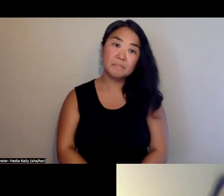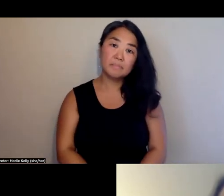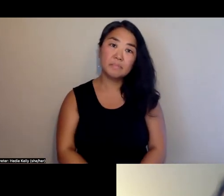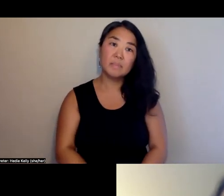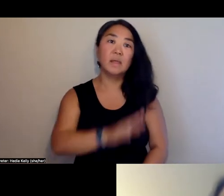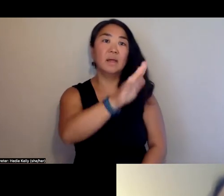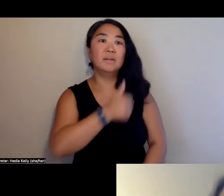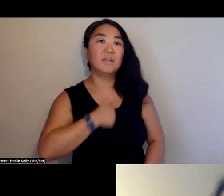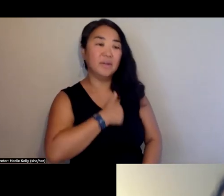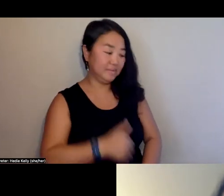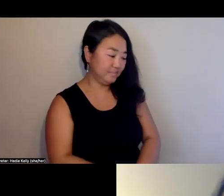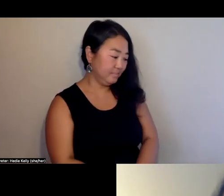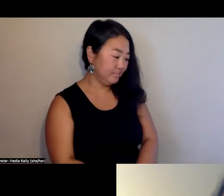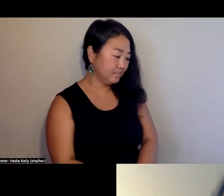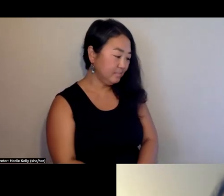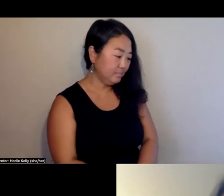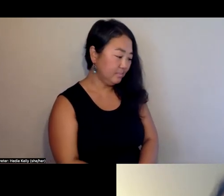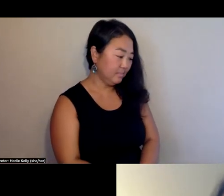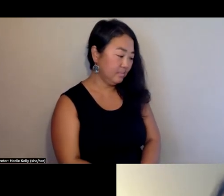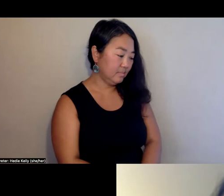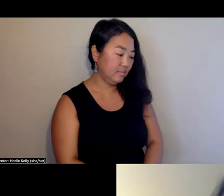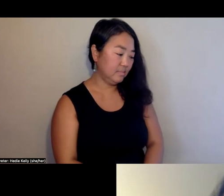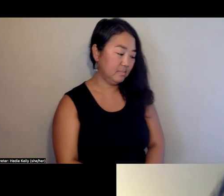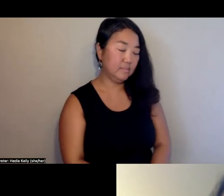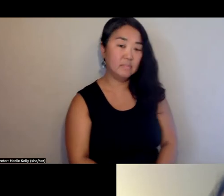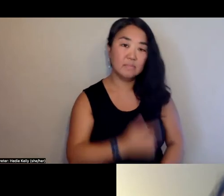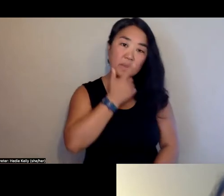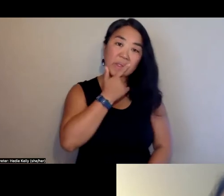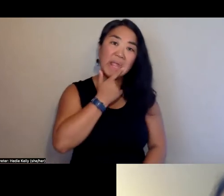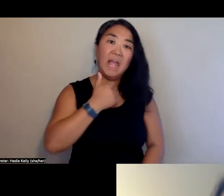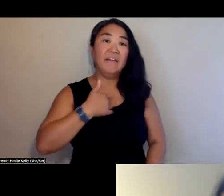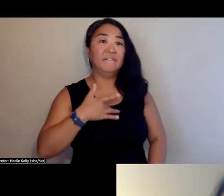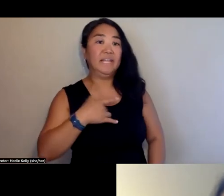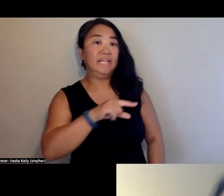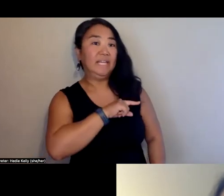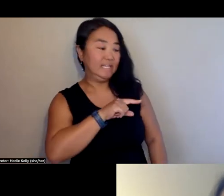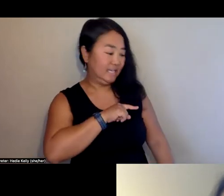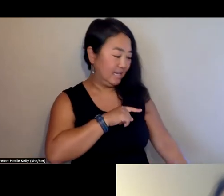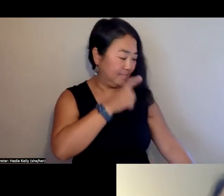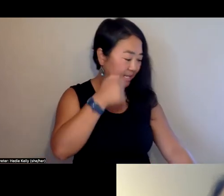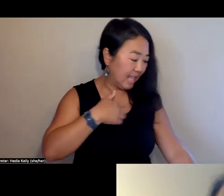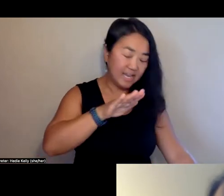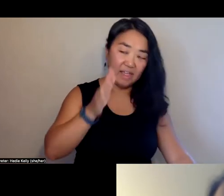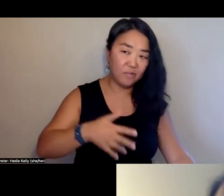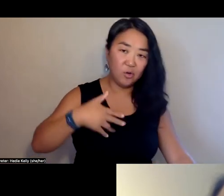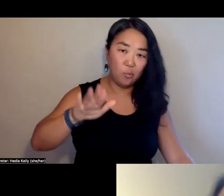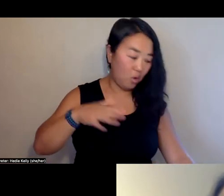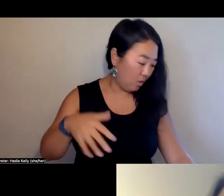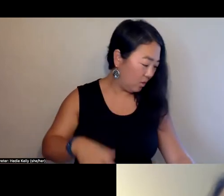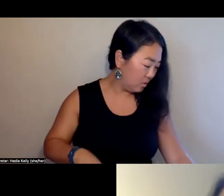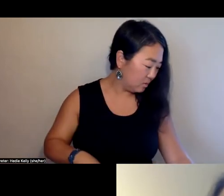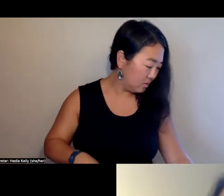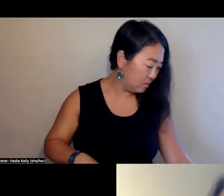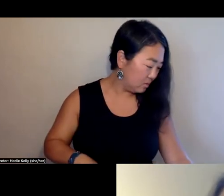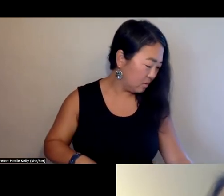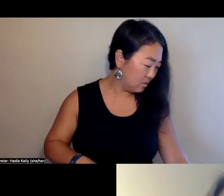Sorry. Yeah. I feel guilty putting this in because I have never walked with anybody.